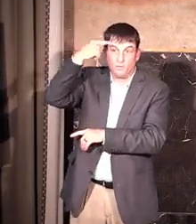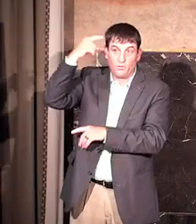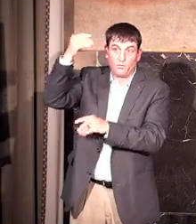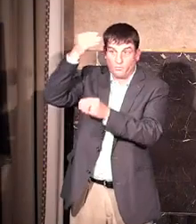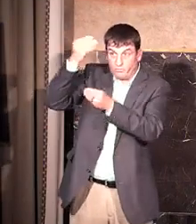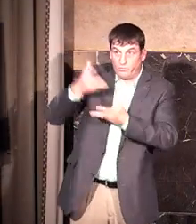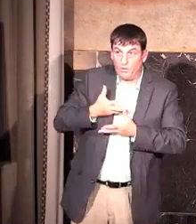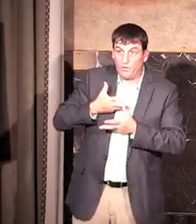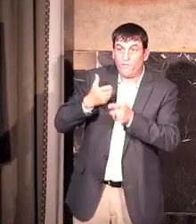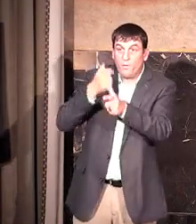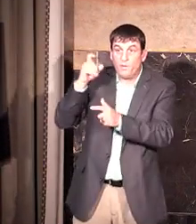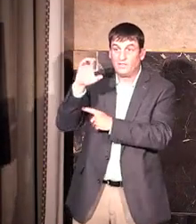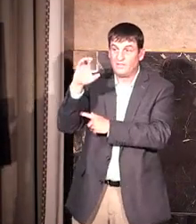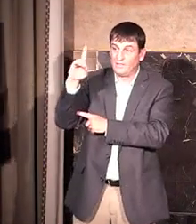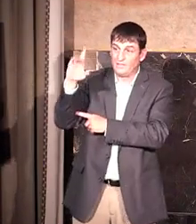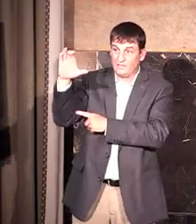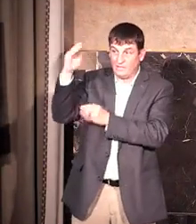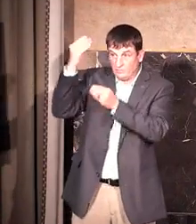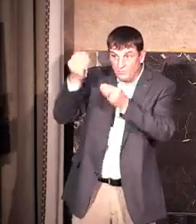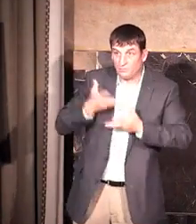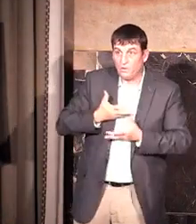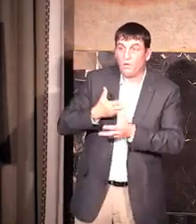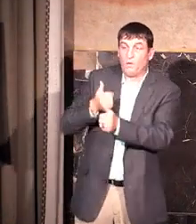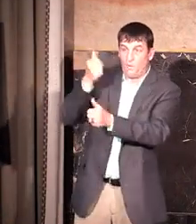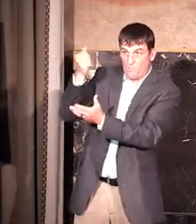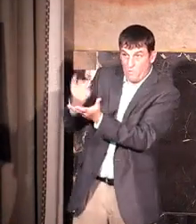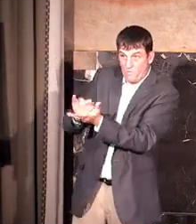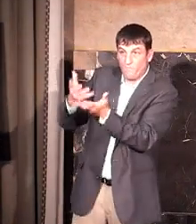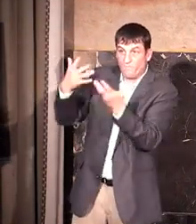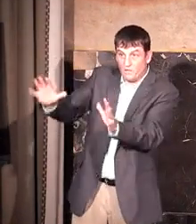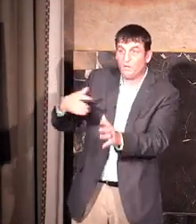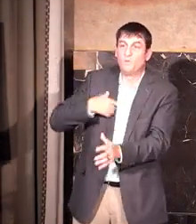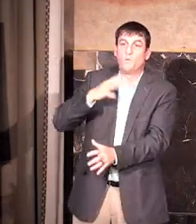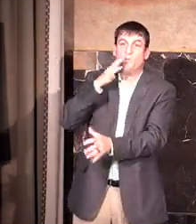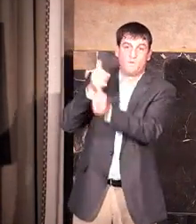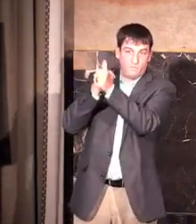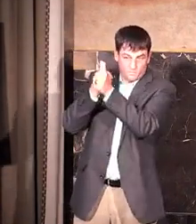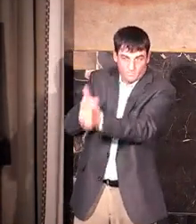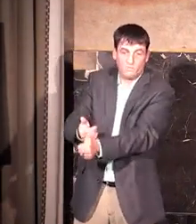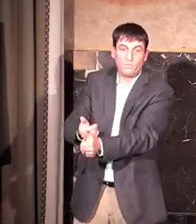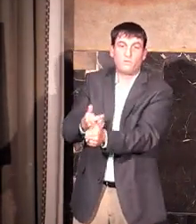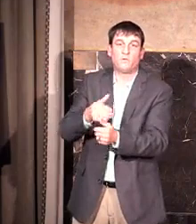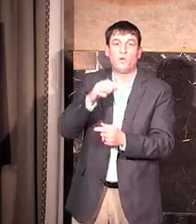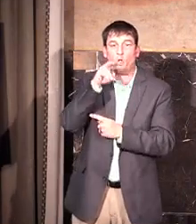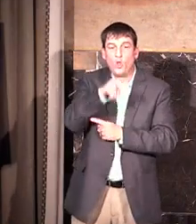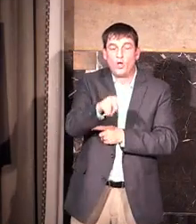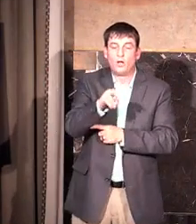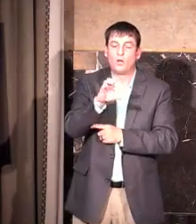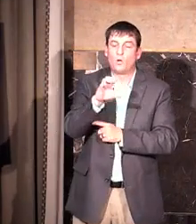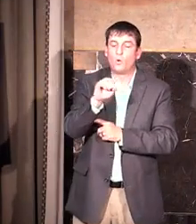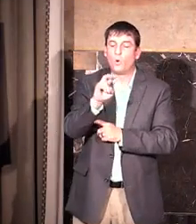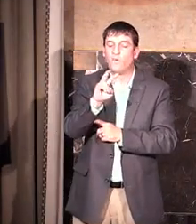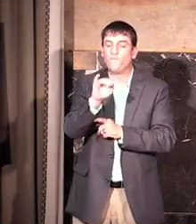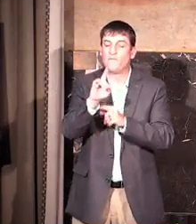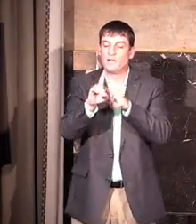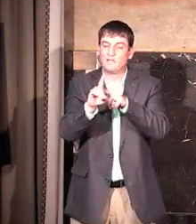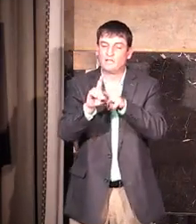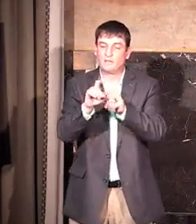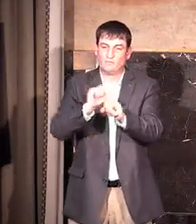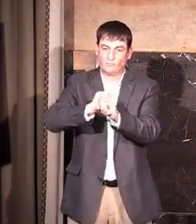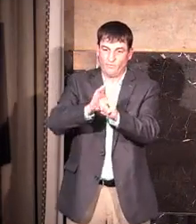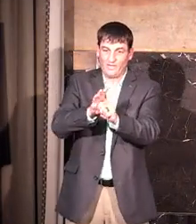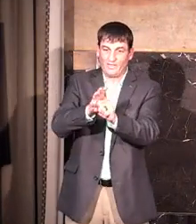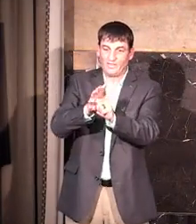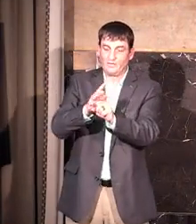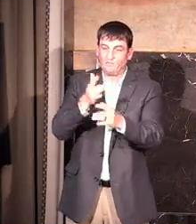CDC. We think they make a lot of sense. And so we're going to be looking at COVID-like symptoms being reported to the emergency room,